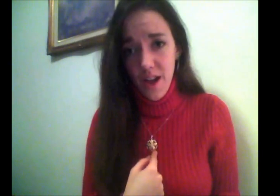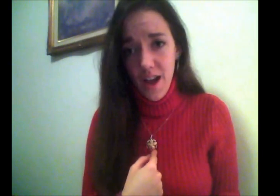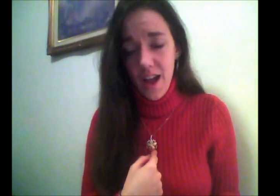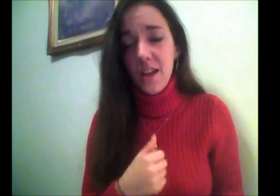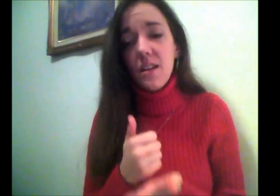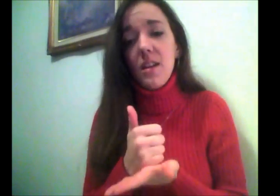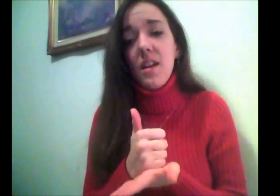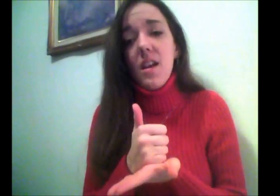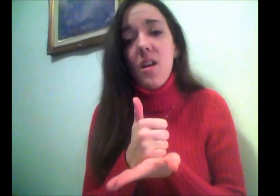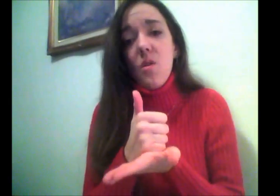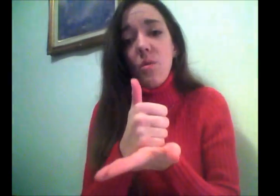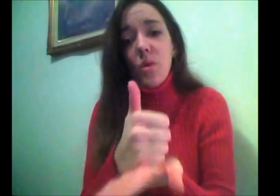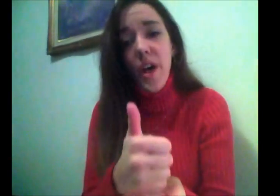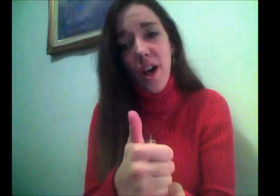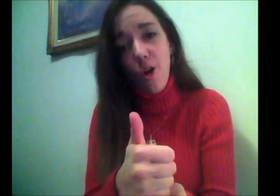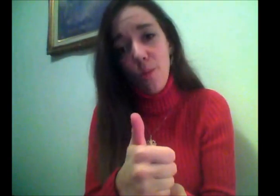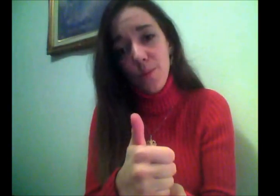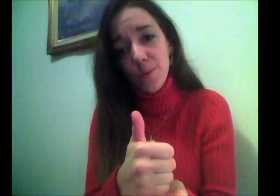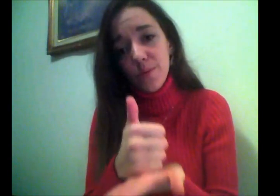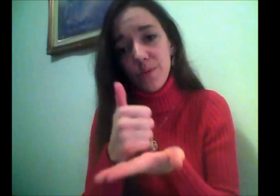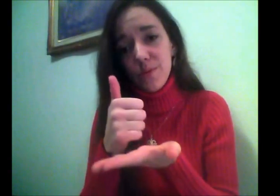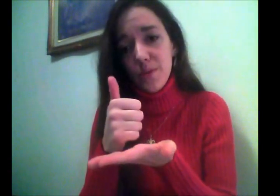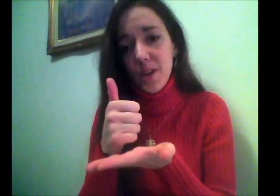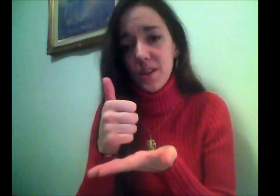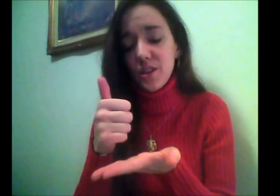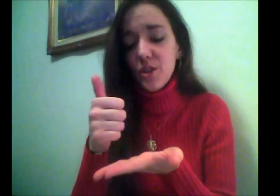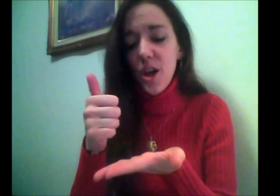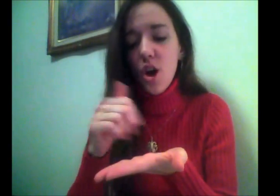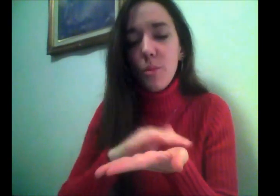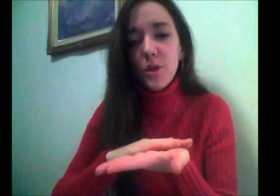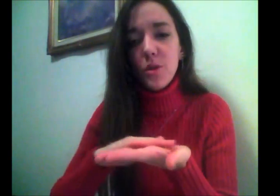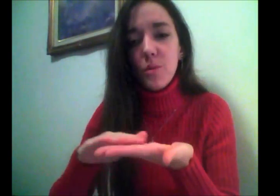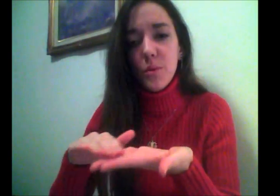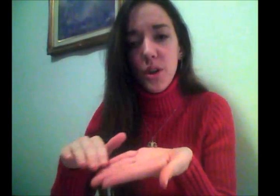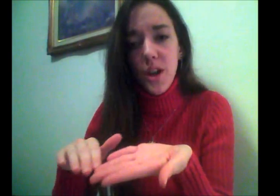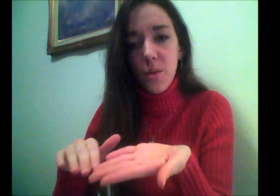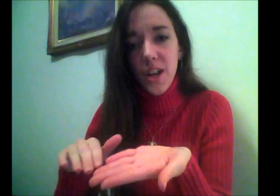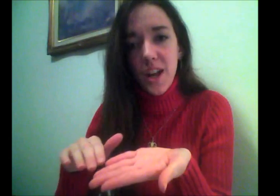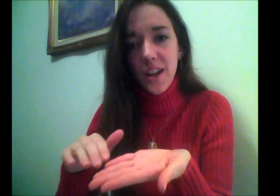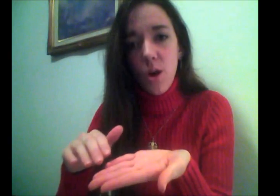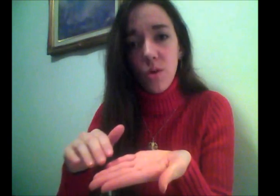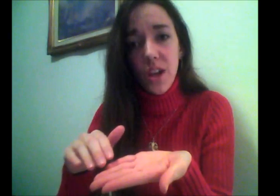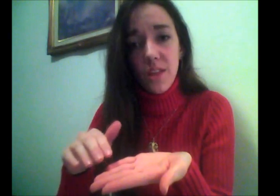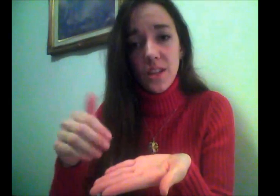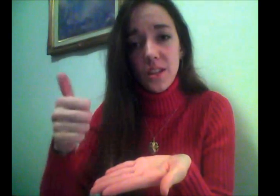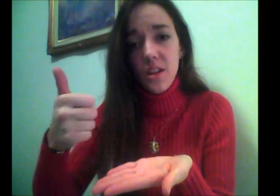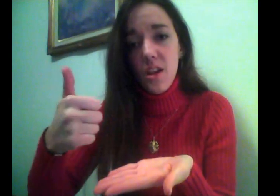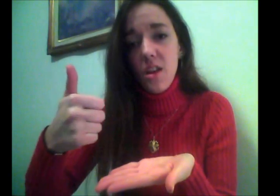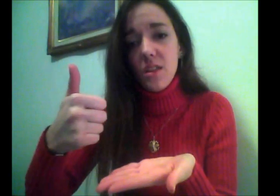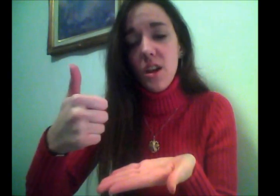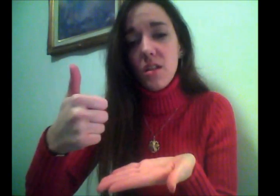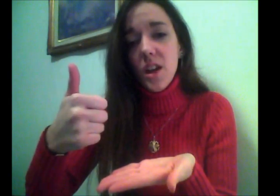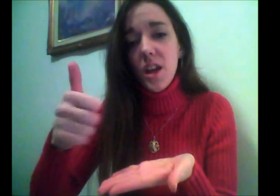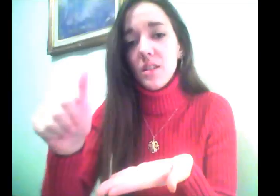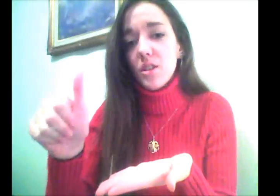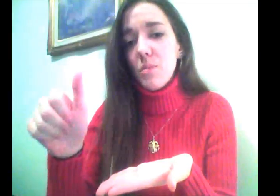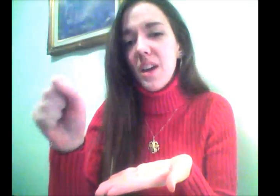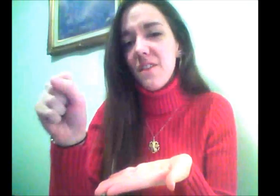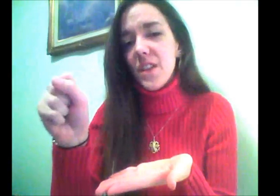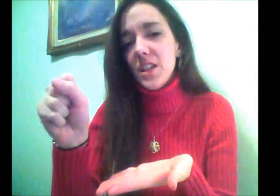I will help. And to do help, you put one hand out like this, the other hand, you make a fist,